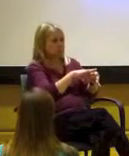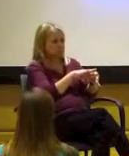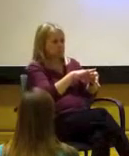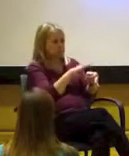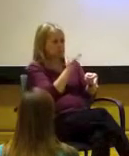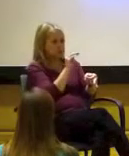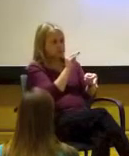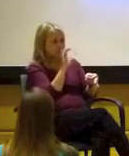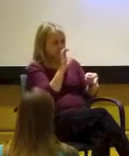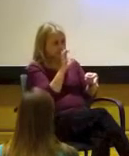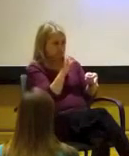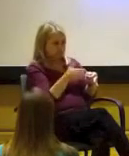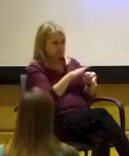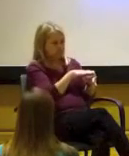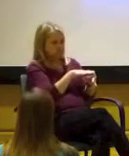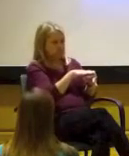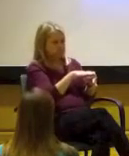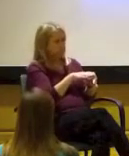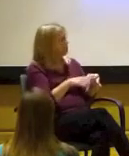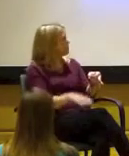the Myelomeningocele.